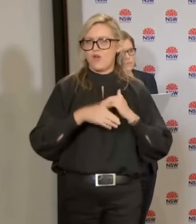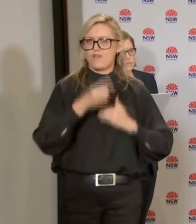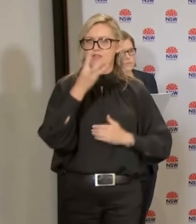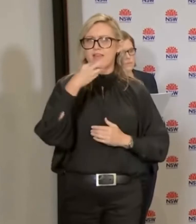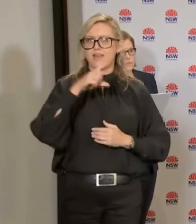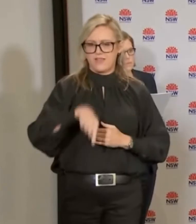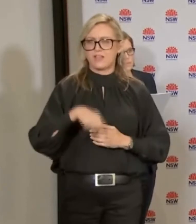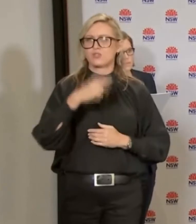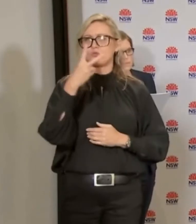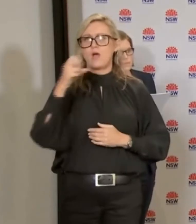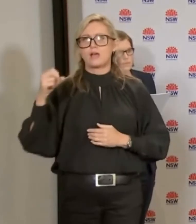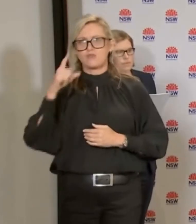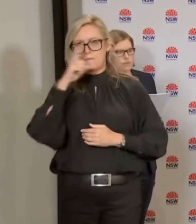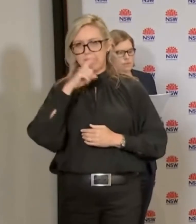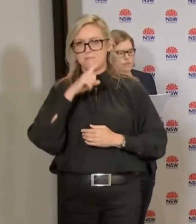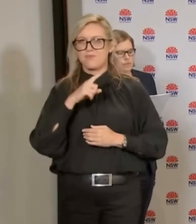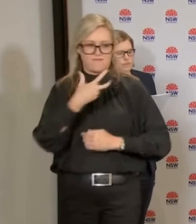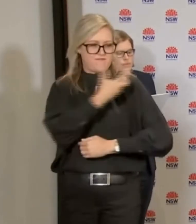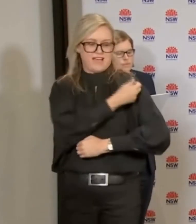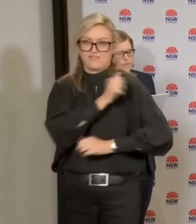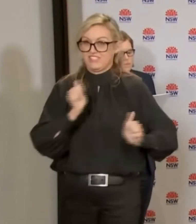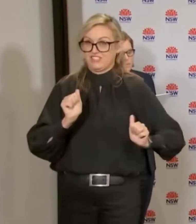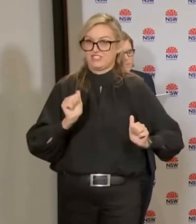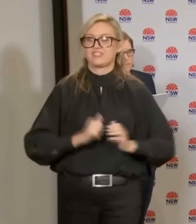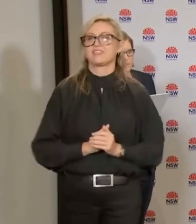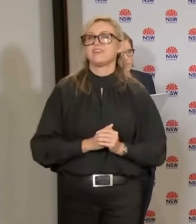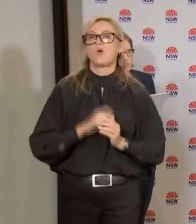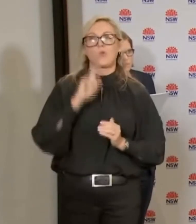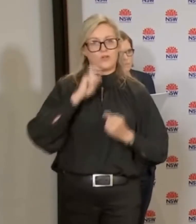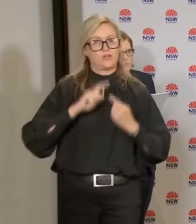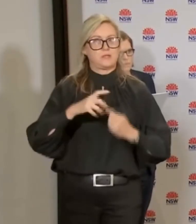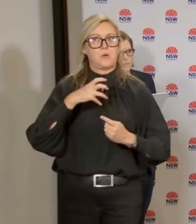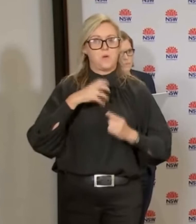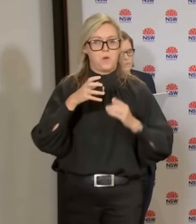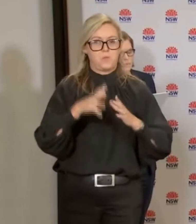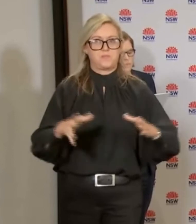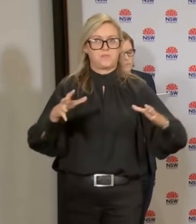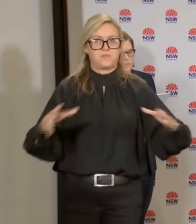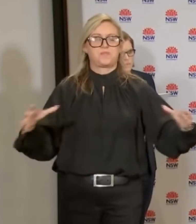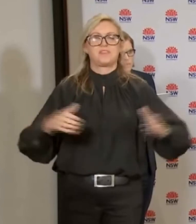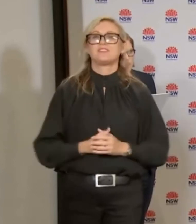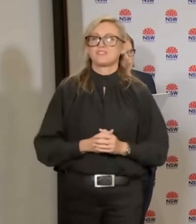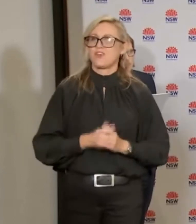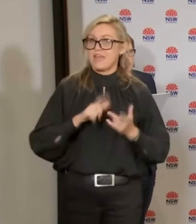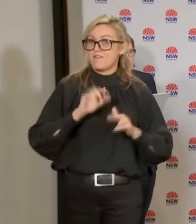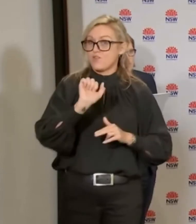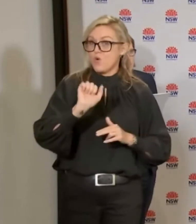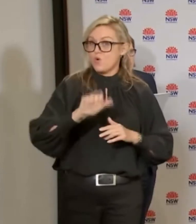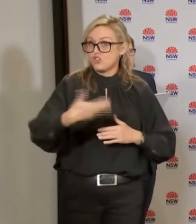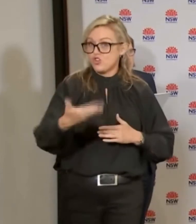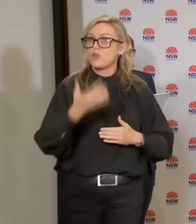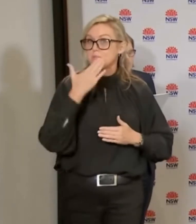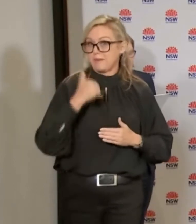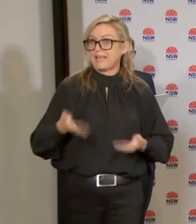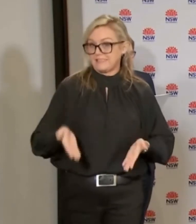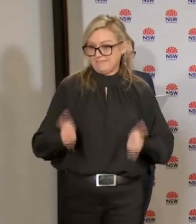get the vaccine, and of course the rollout continues. Very positive news, and I do encourage everybody to take up the opportunity for getting